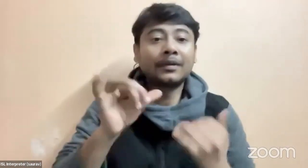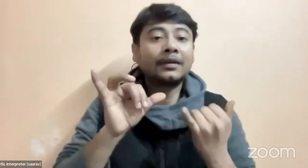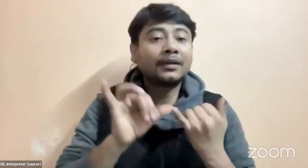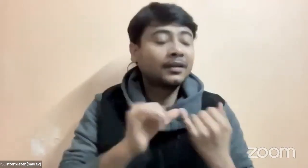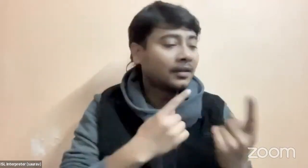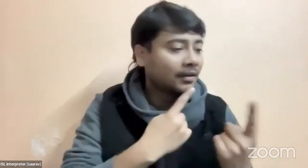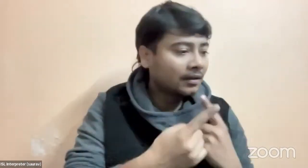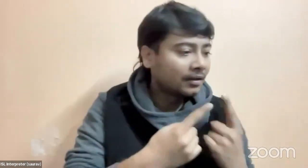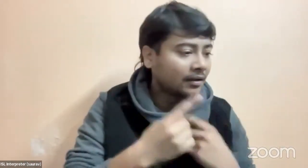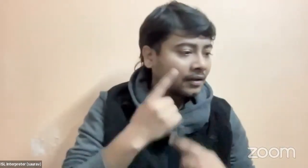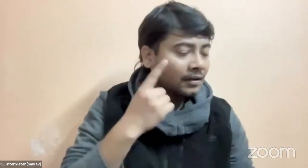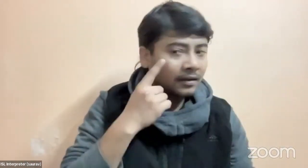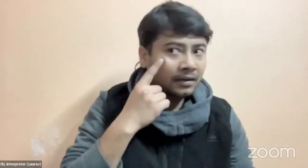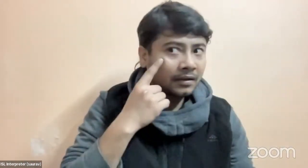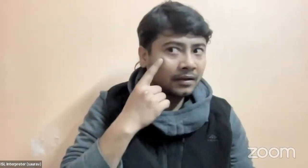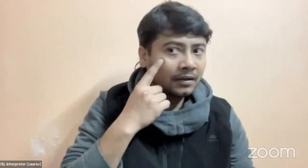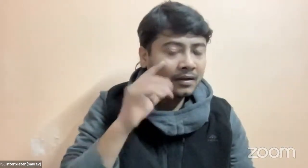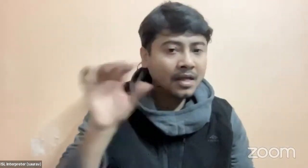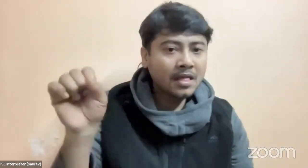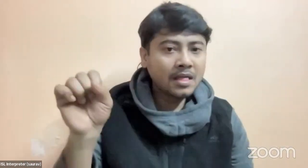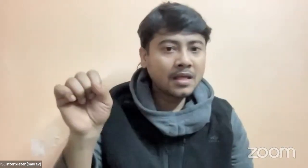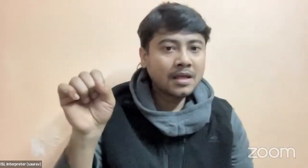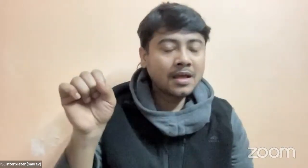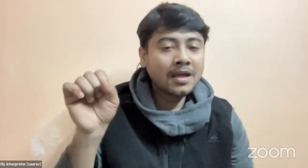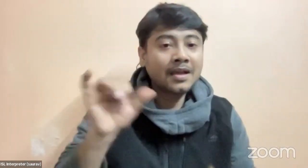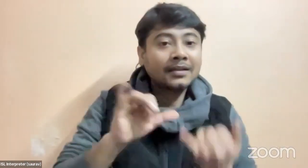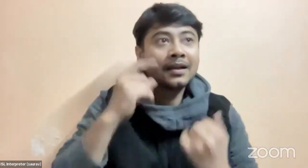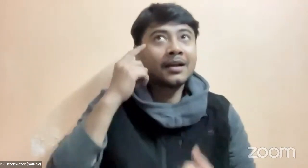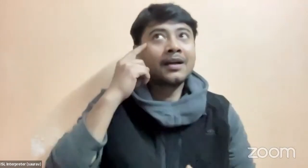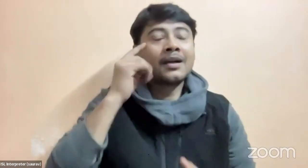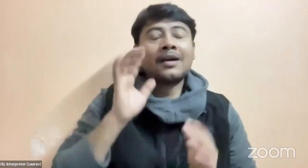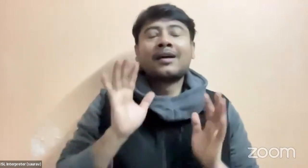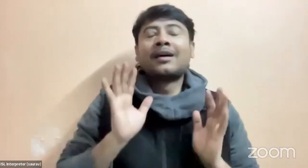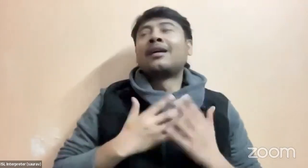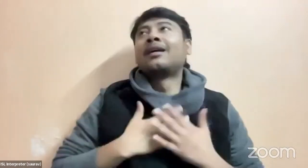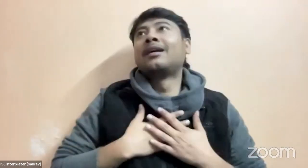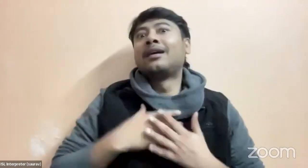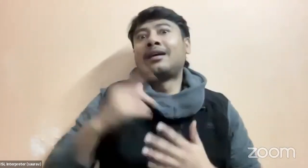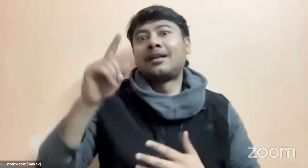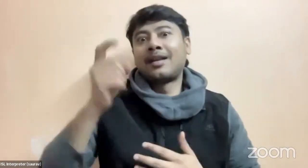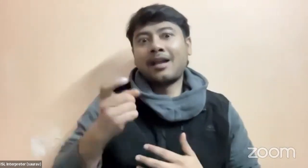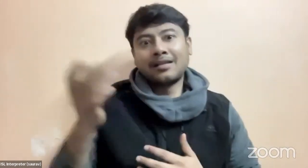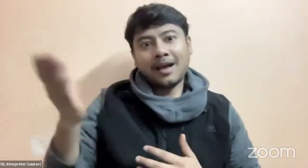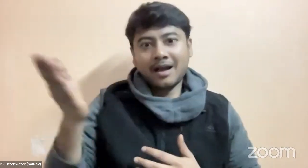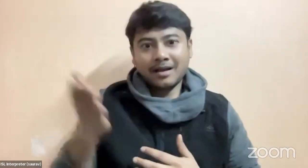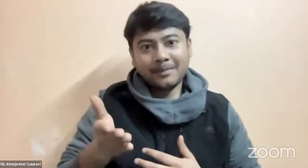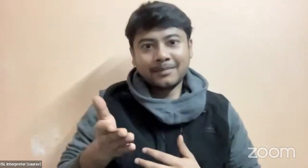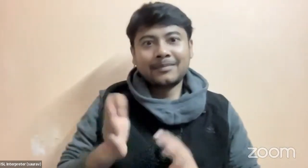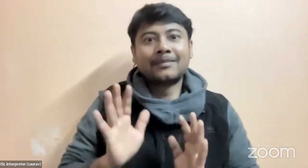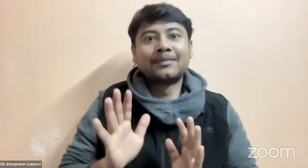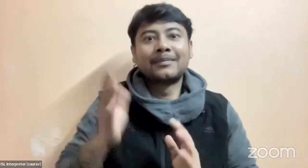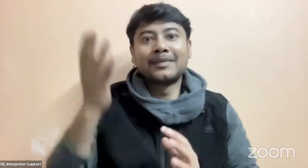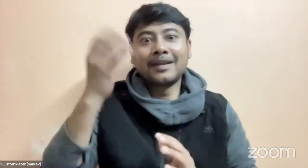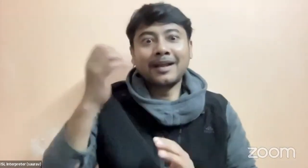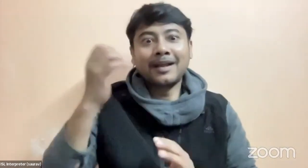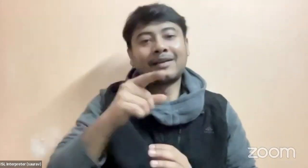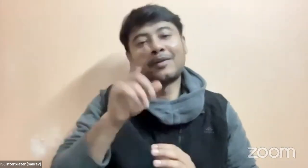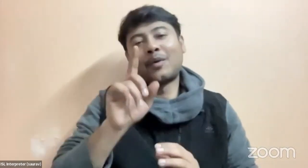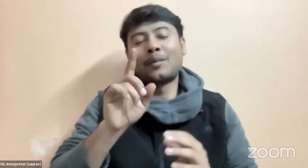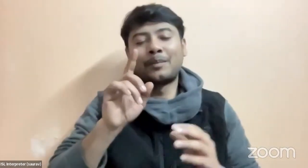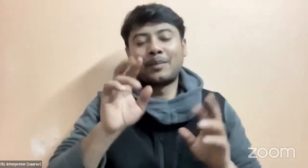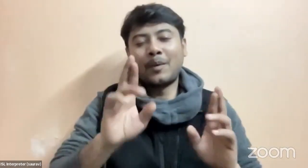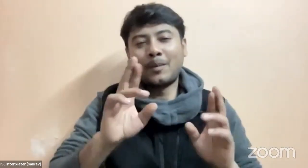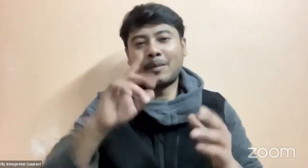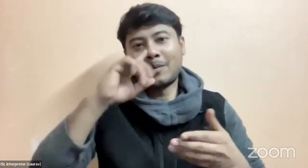oh, now my wife will be relaxed. No problem now because Narad Muni has come. But then